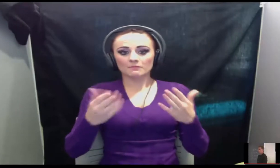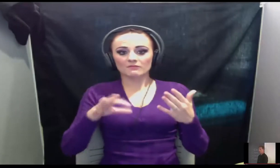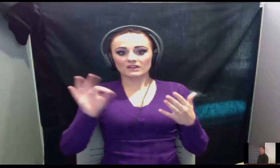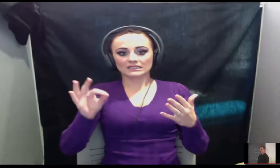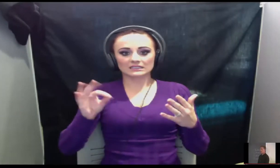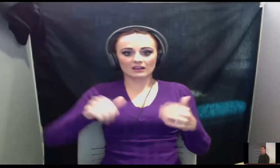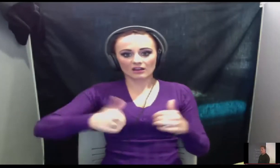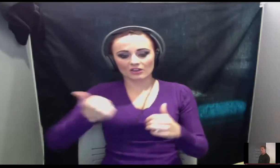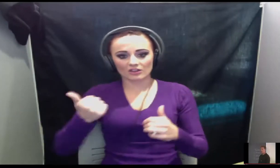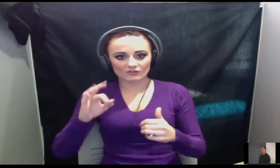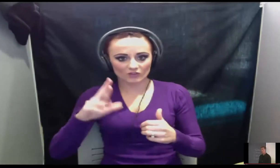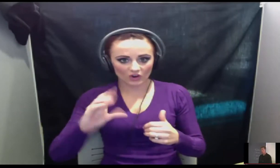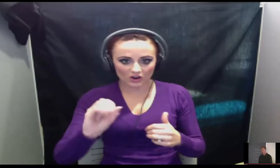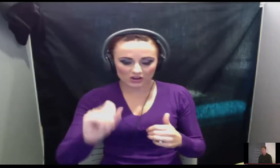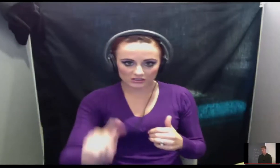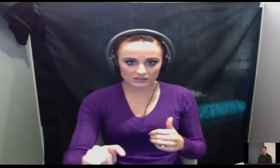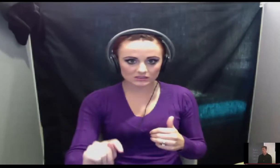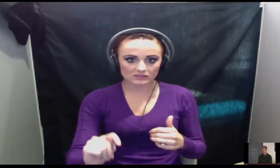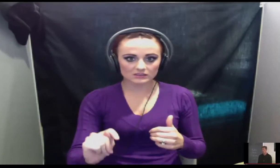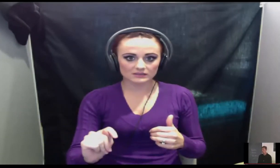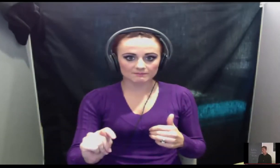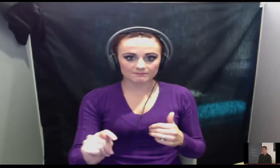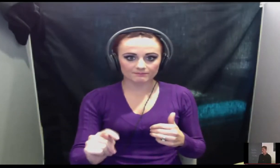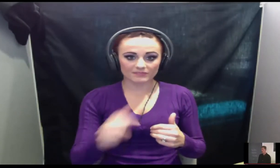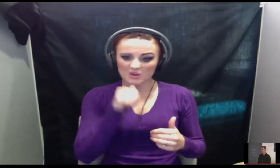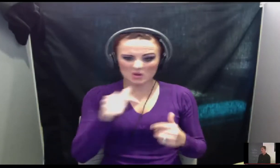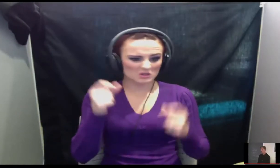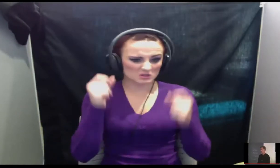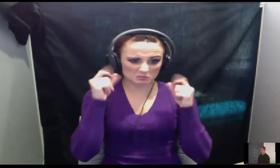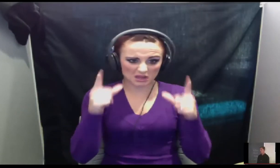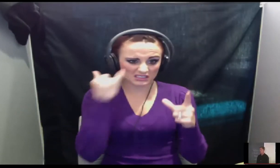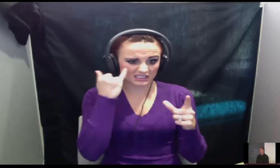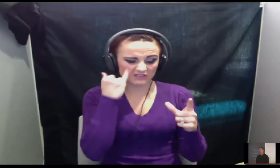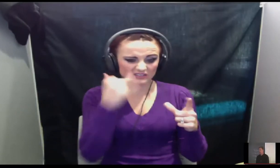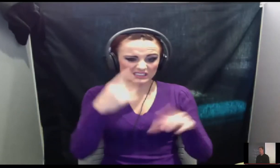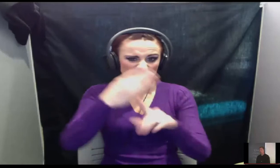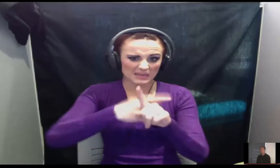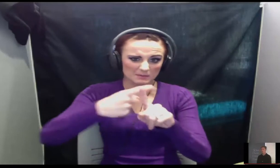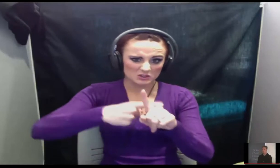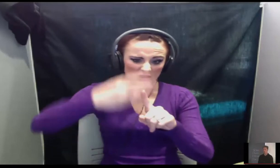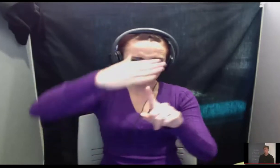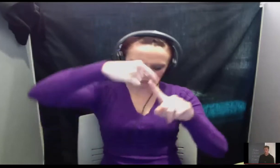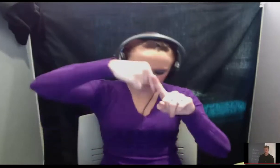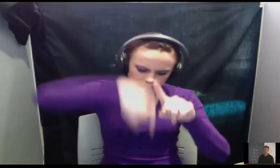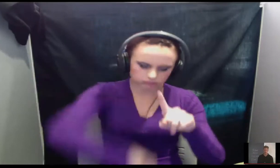the point where we might be past it, but I wouldn't be surprised if the temperature drops real cool. Maybe next week, one night,